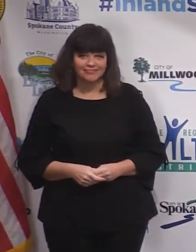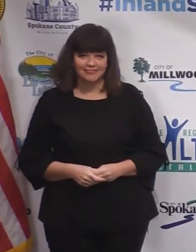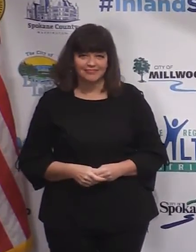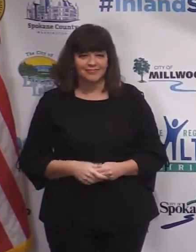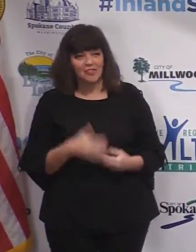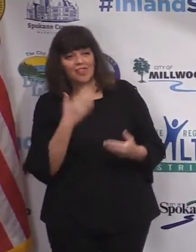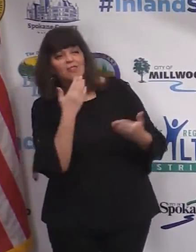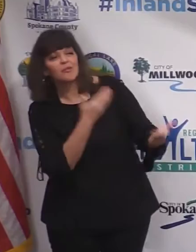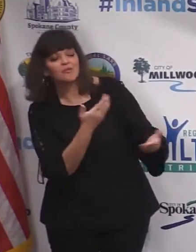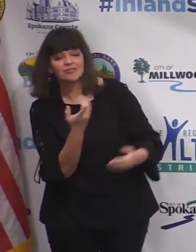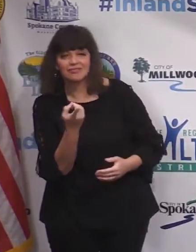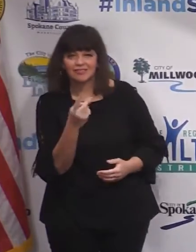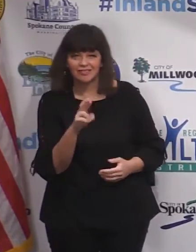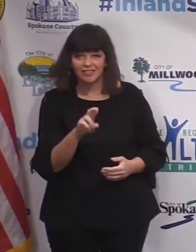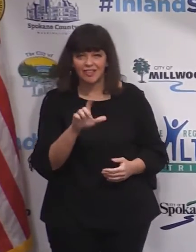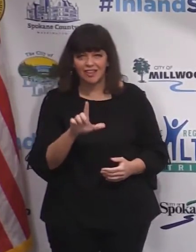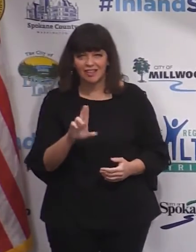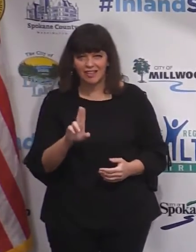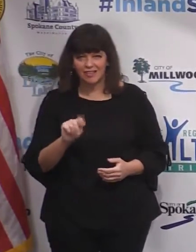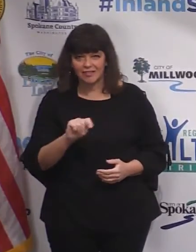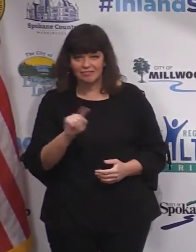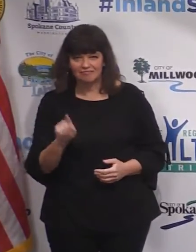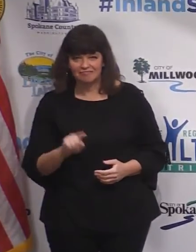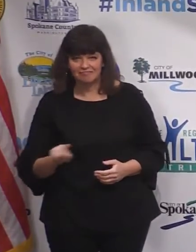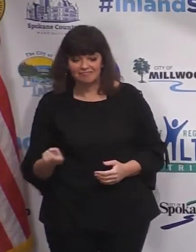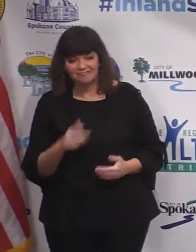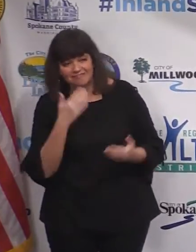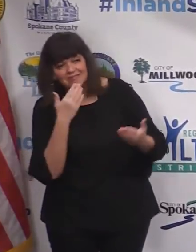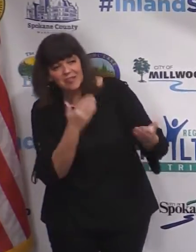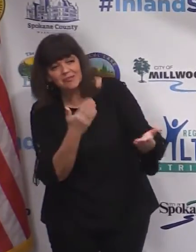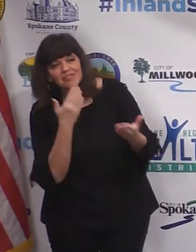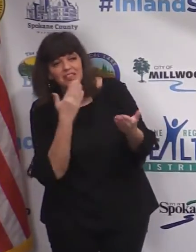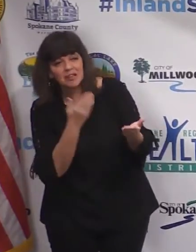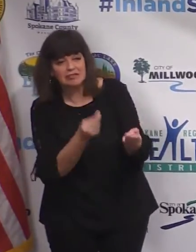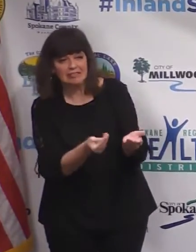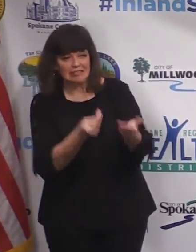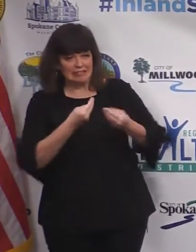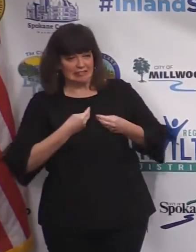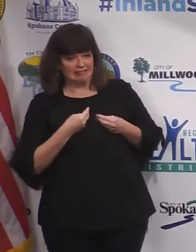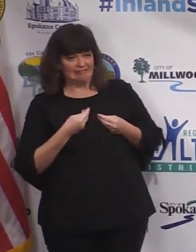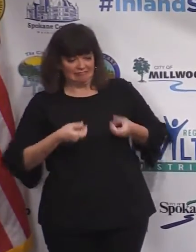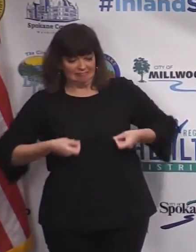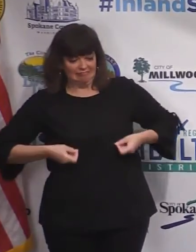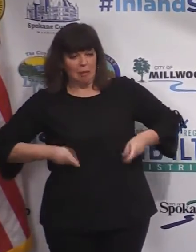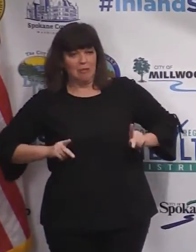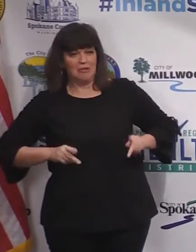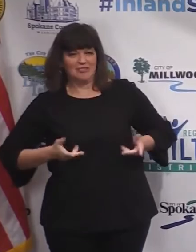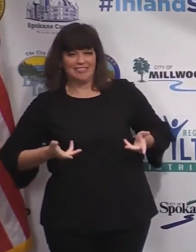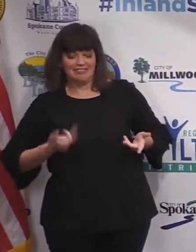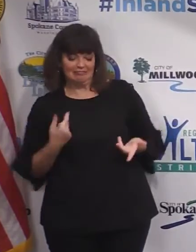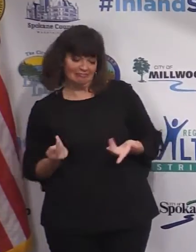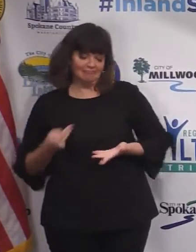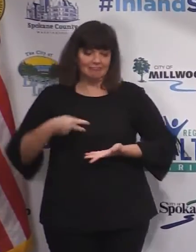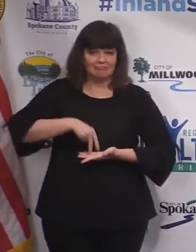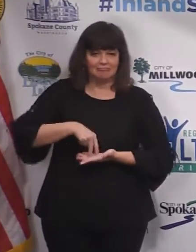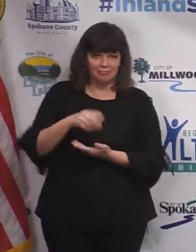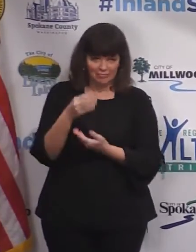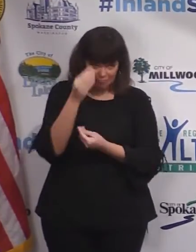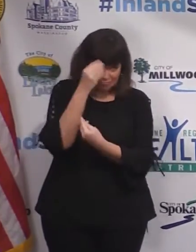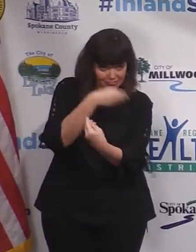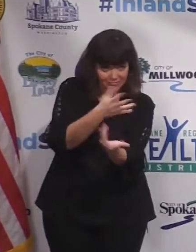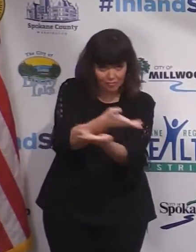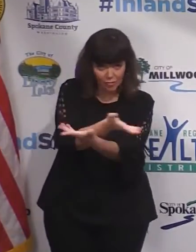Well, thank you, Dr. Lutz. Thanks for giving us the opportunity to speak. I just want to start by thanking all the volunteers,